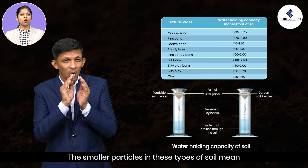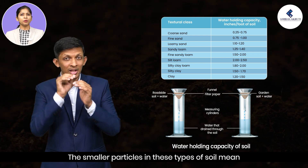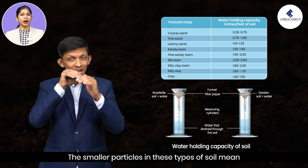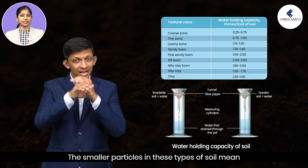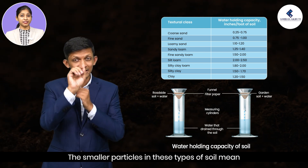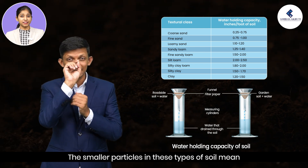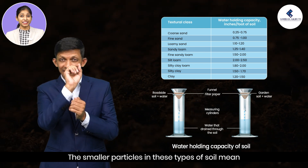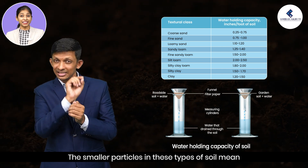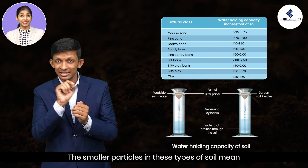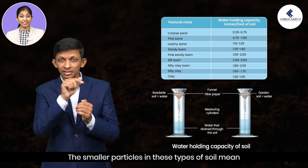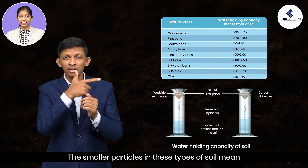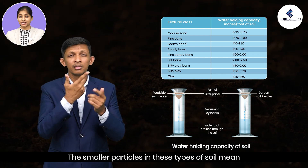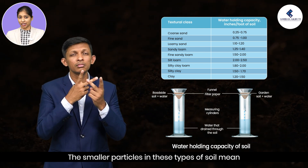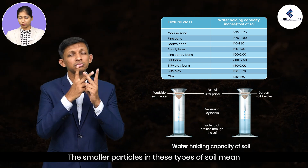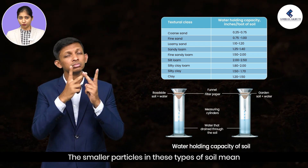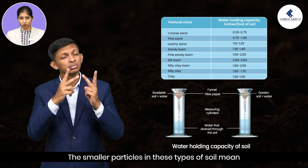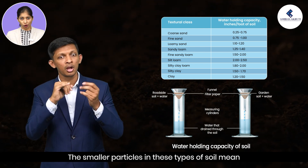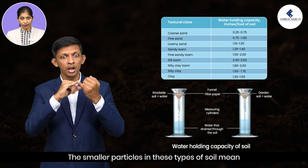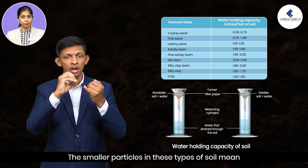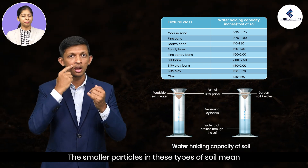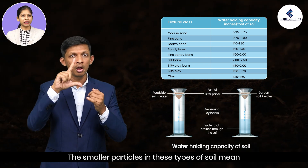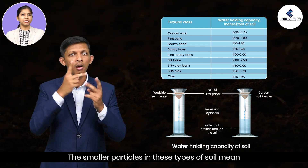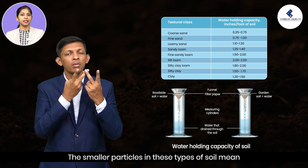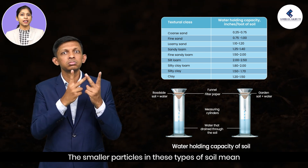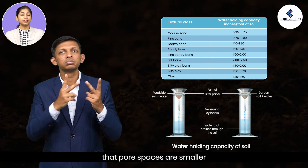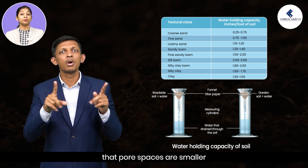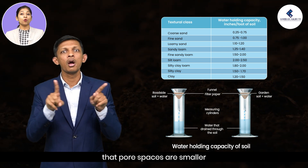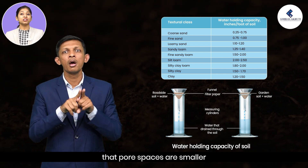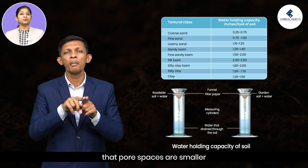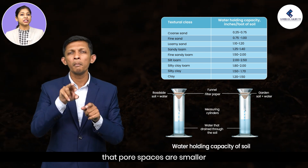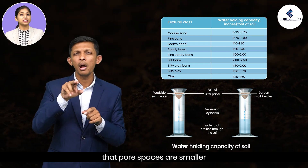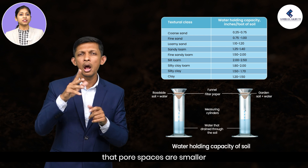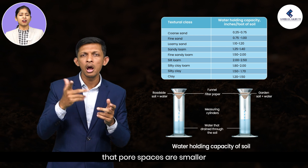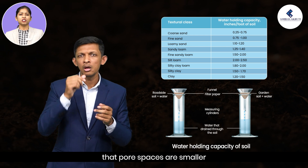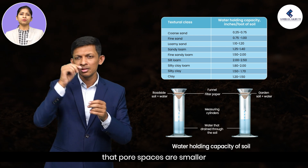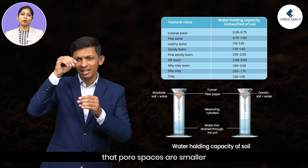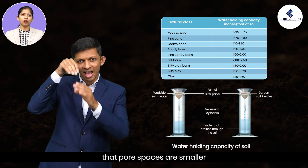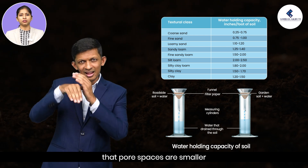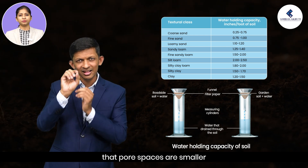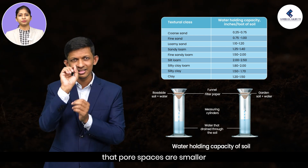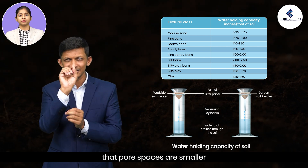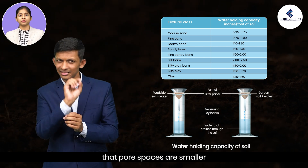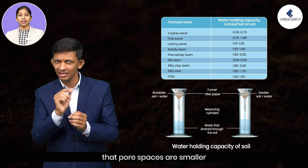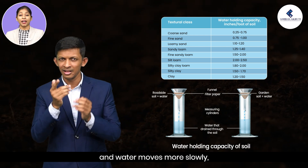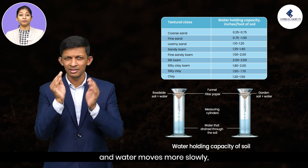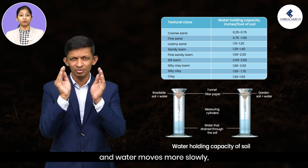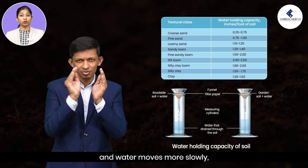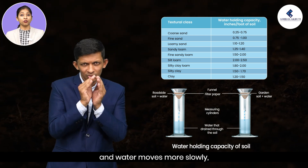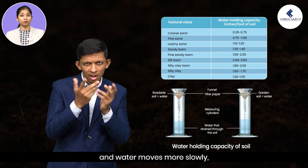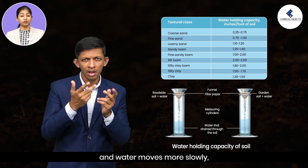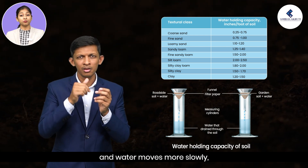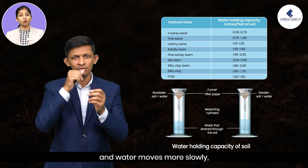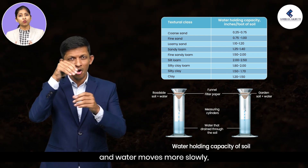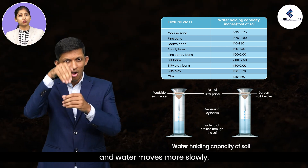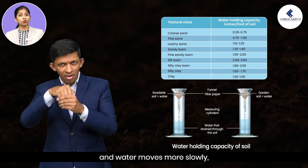The smaller particles in these types of soil mean that pore spaces are smaller and